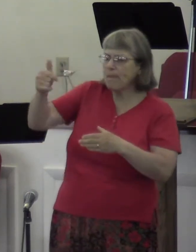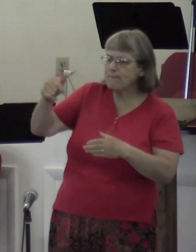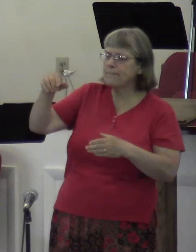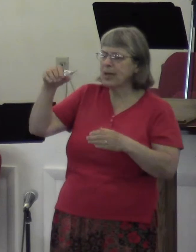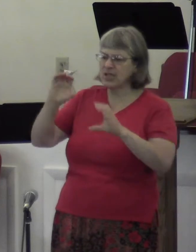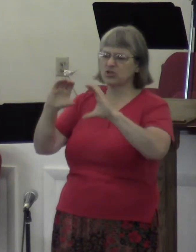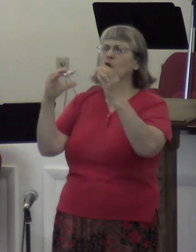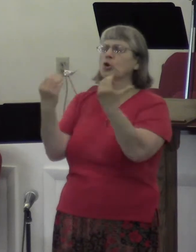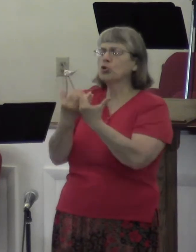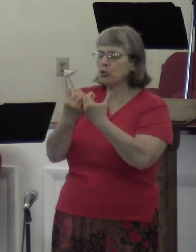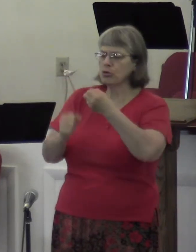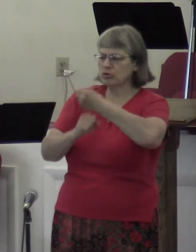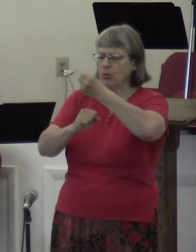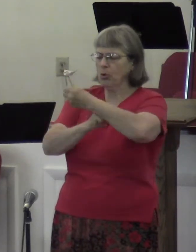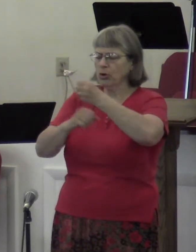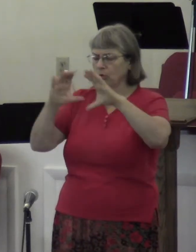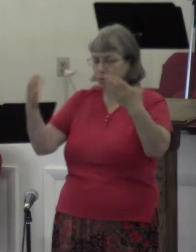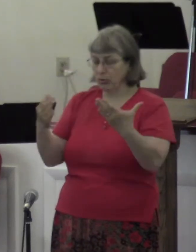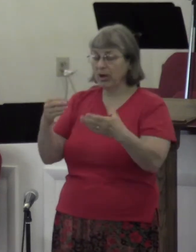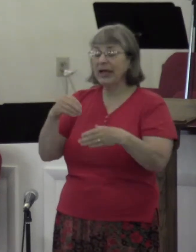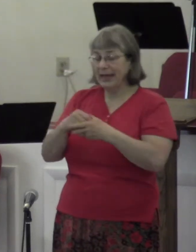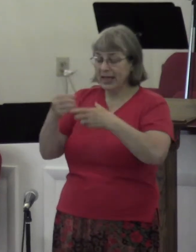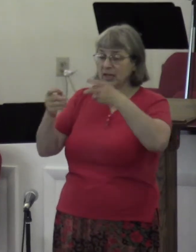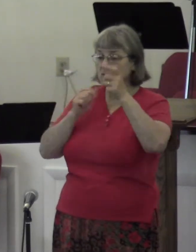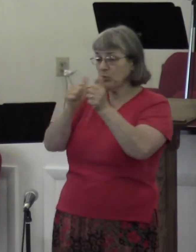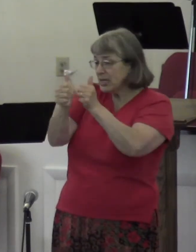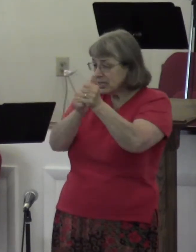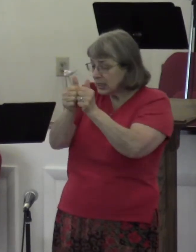in NASCAR.